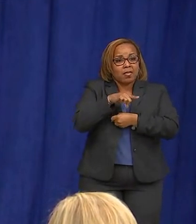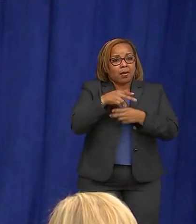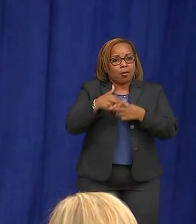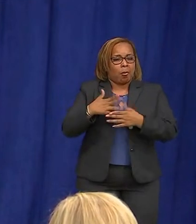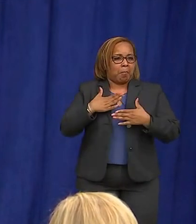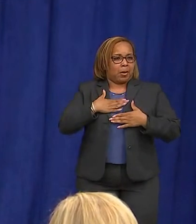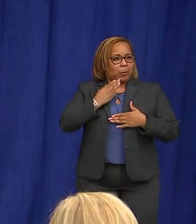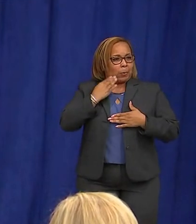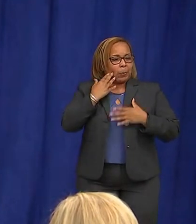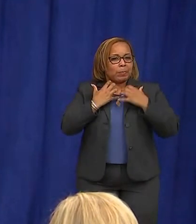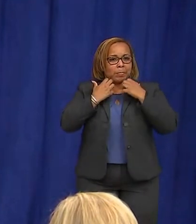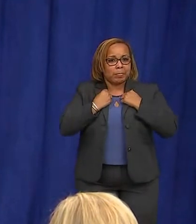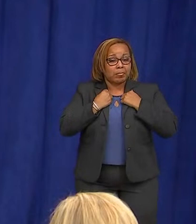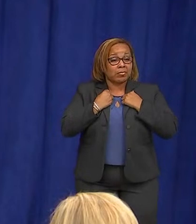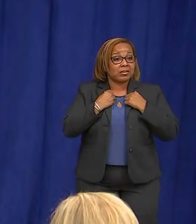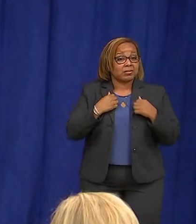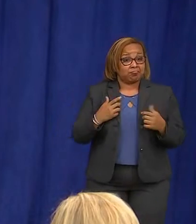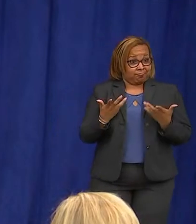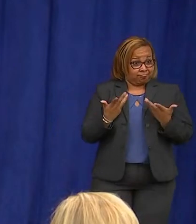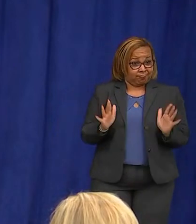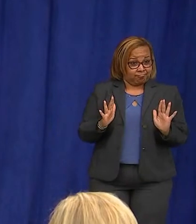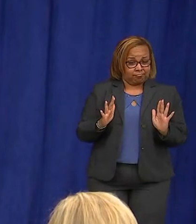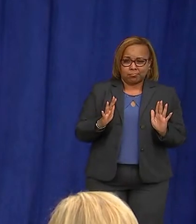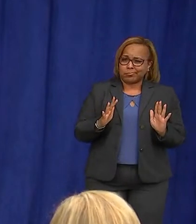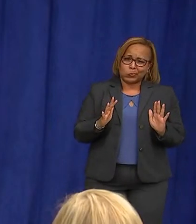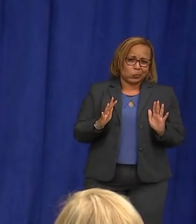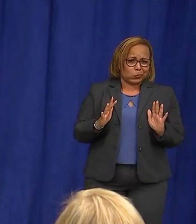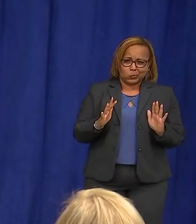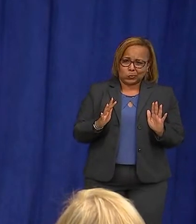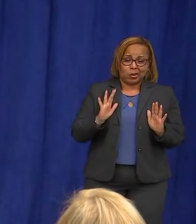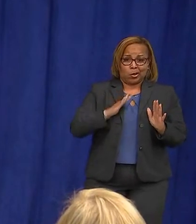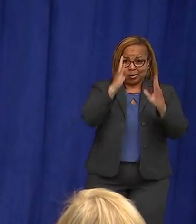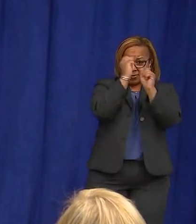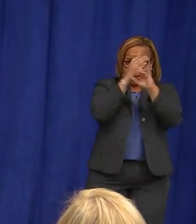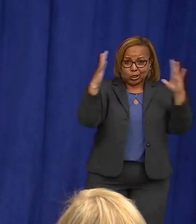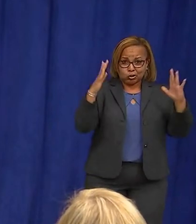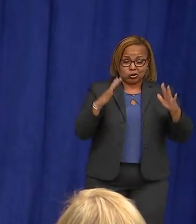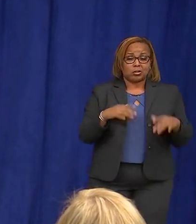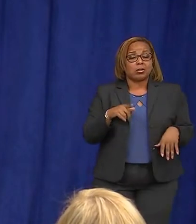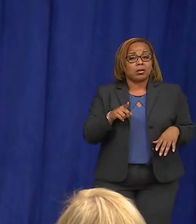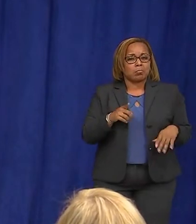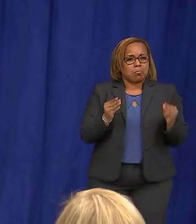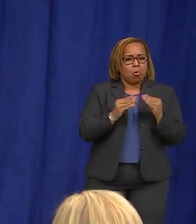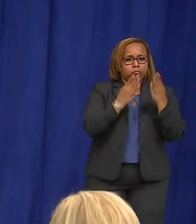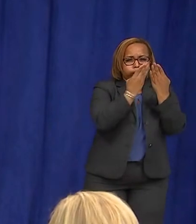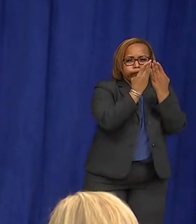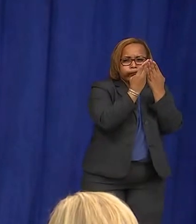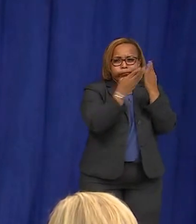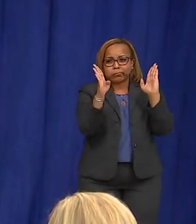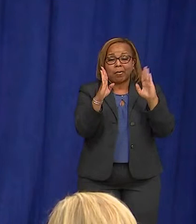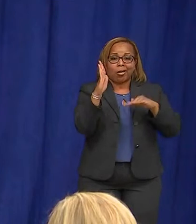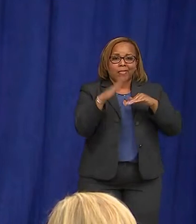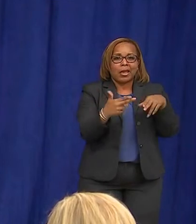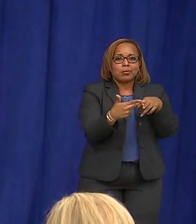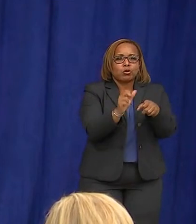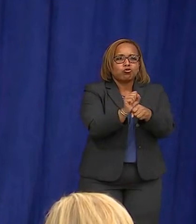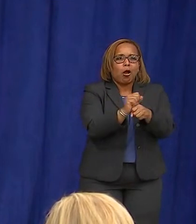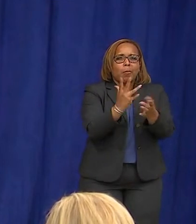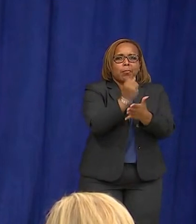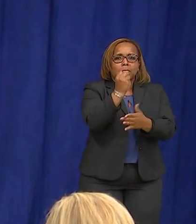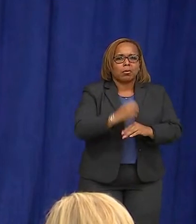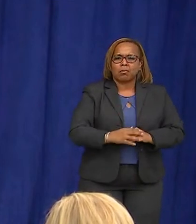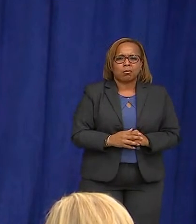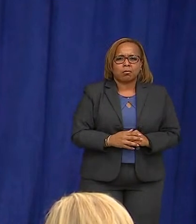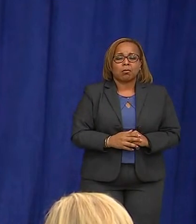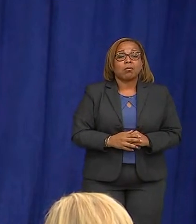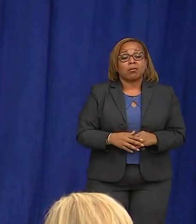call home. But it does not end there. Our vision at the partnership is broader than a temporary job.